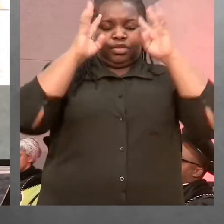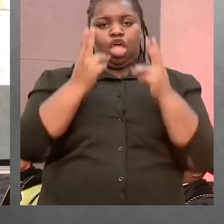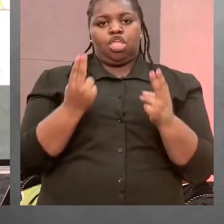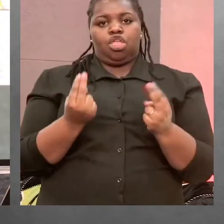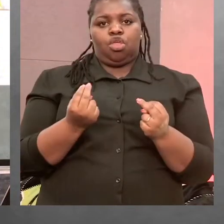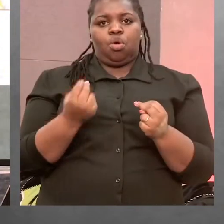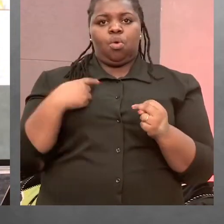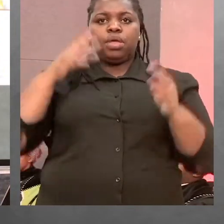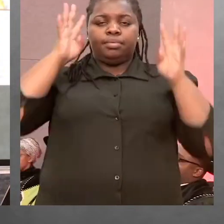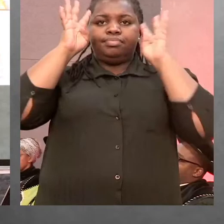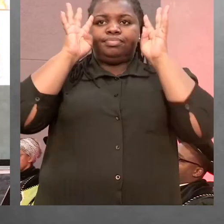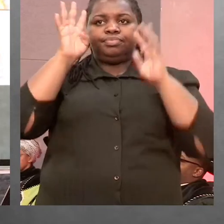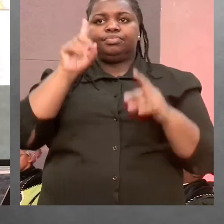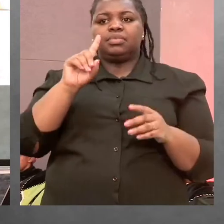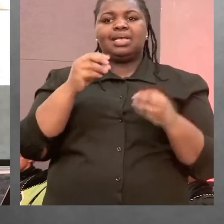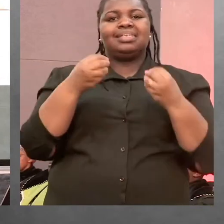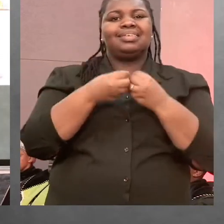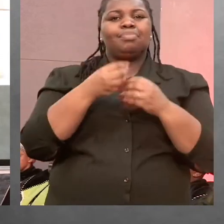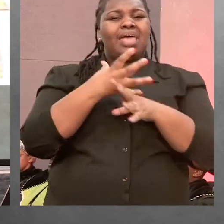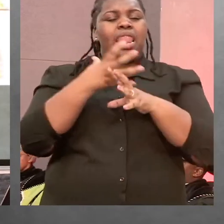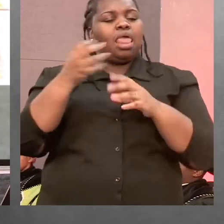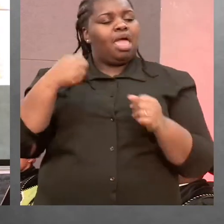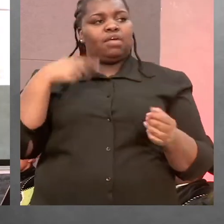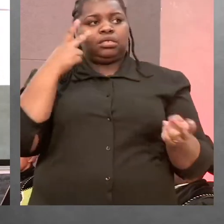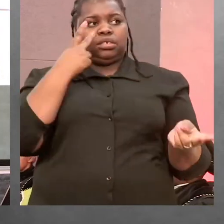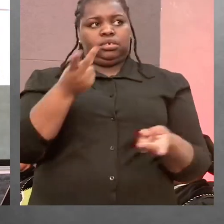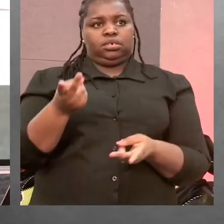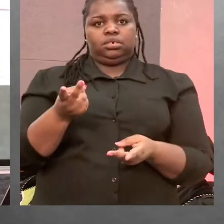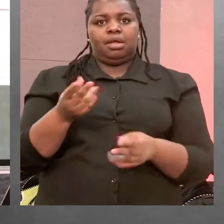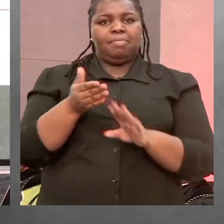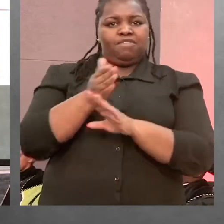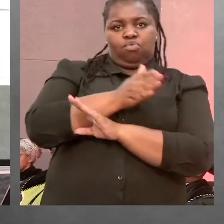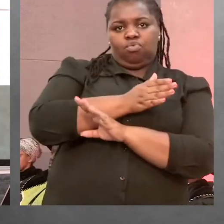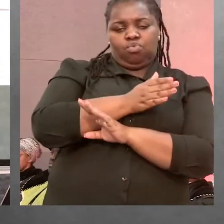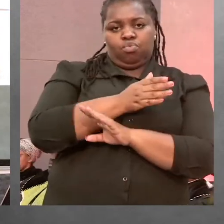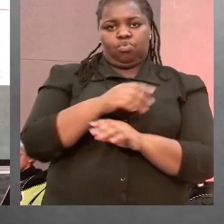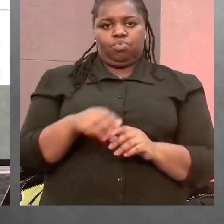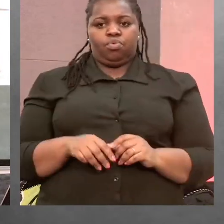talking about creating something that we've never seen before.